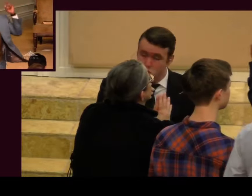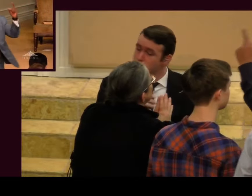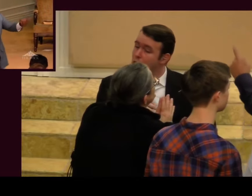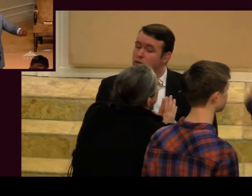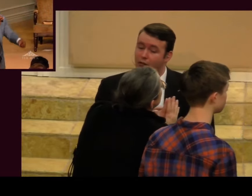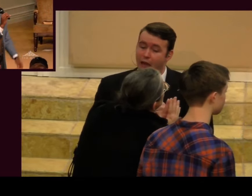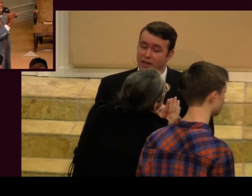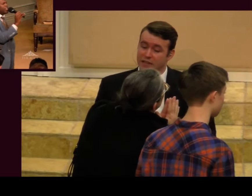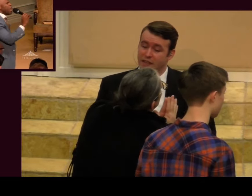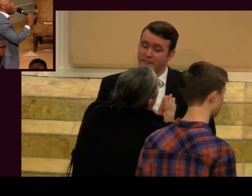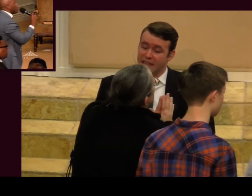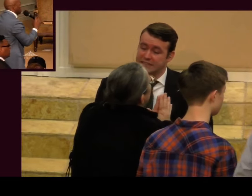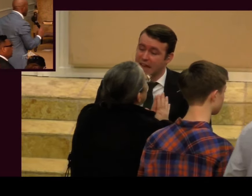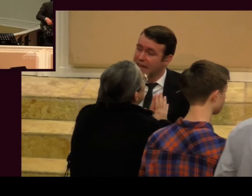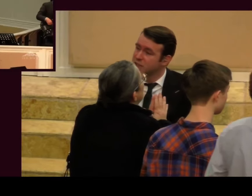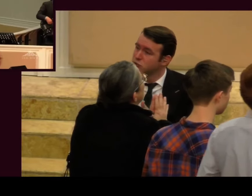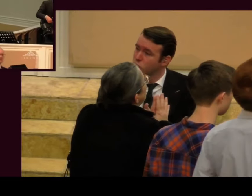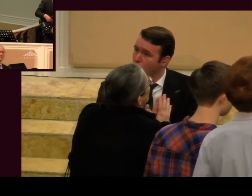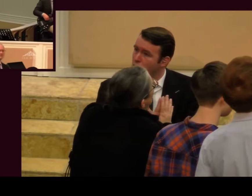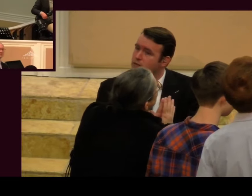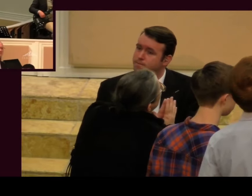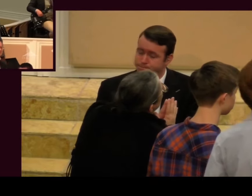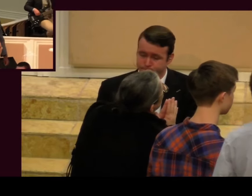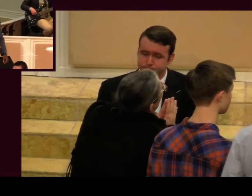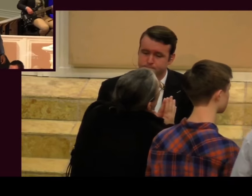Don't leave until the anxiety is gone.